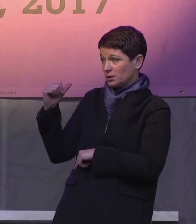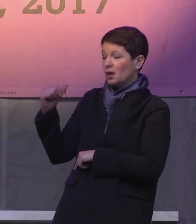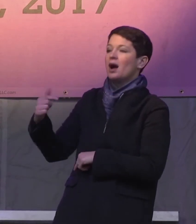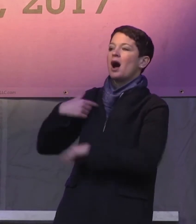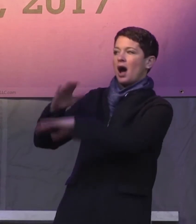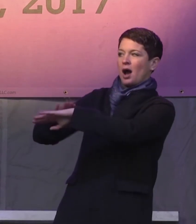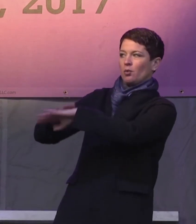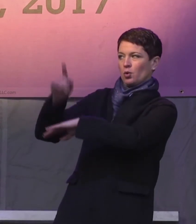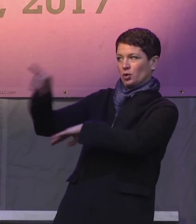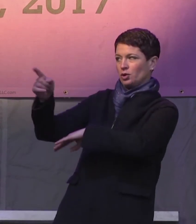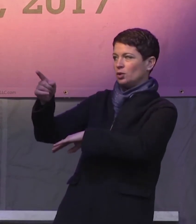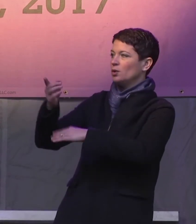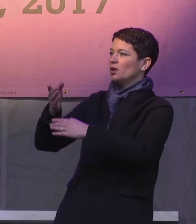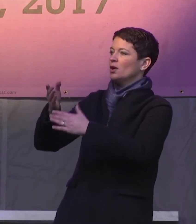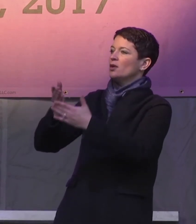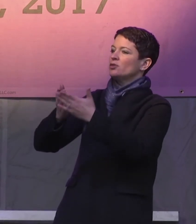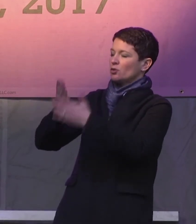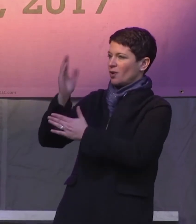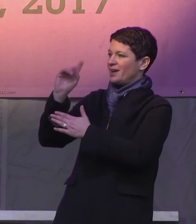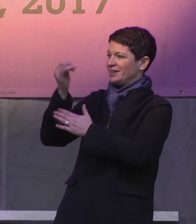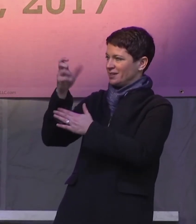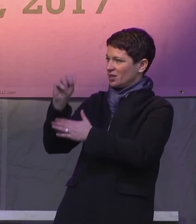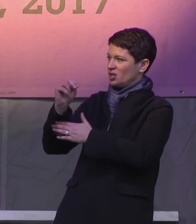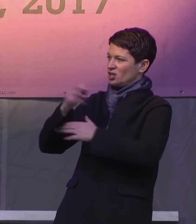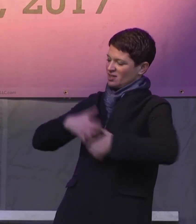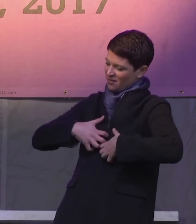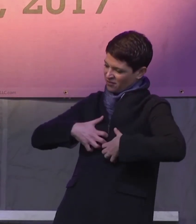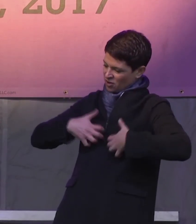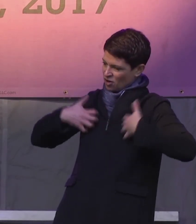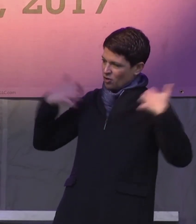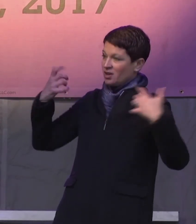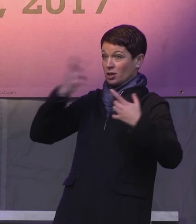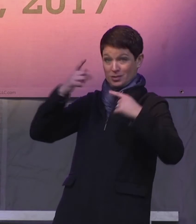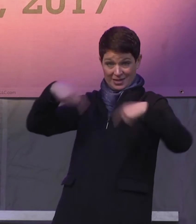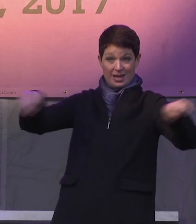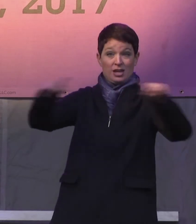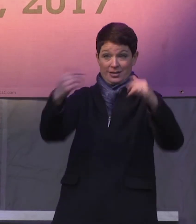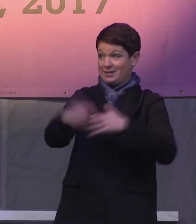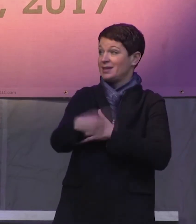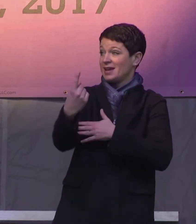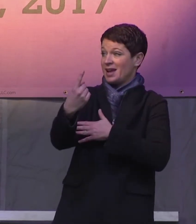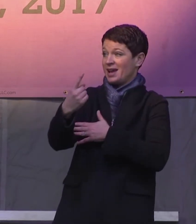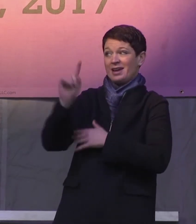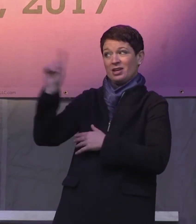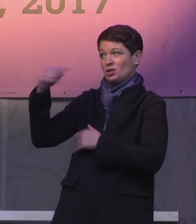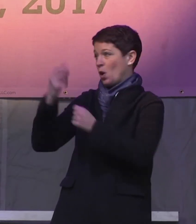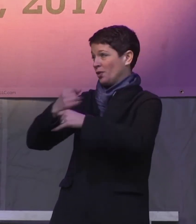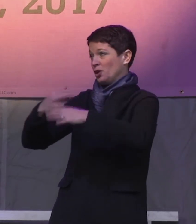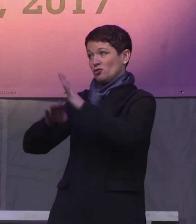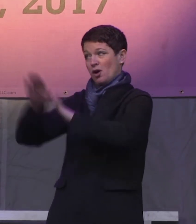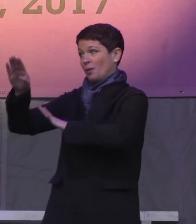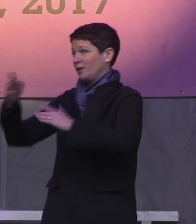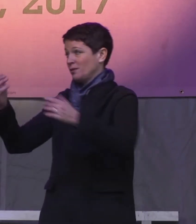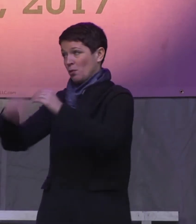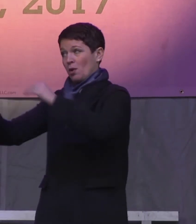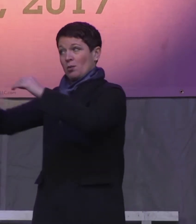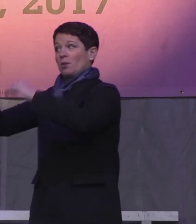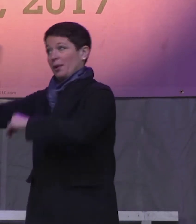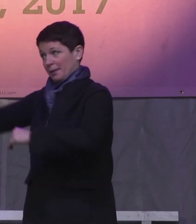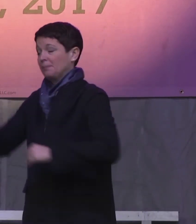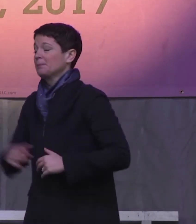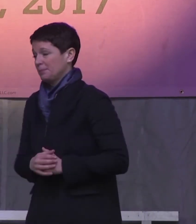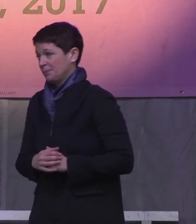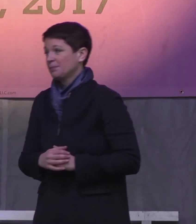I warn you that the righteous indignation, the fury that you see here today is only growing.